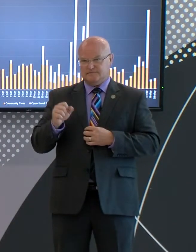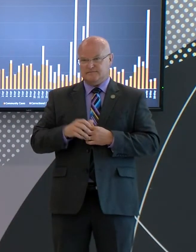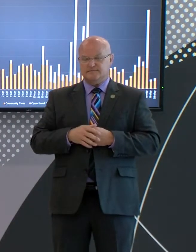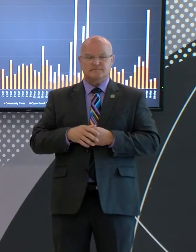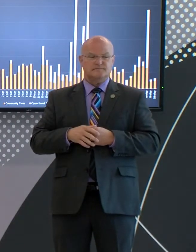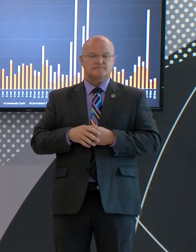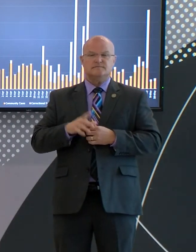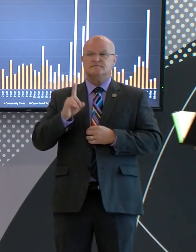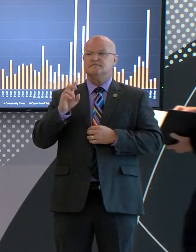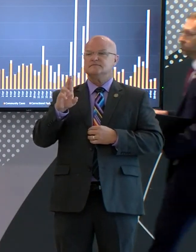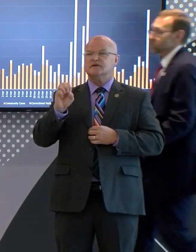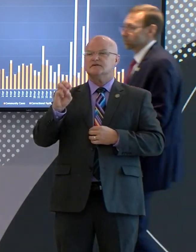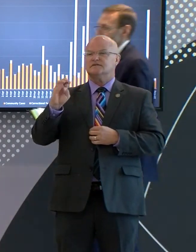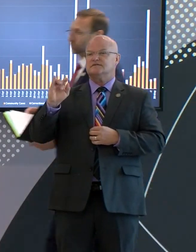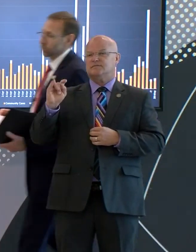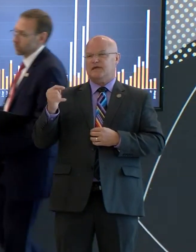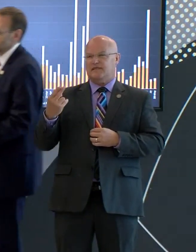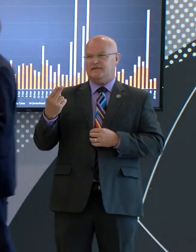Dr. Smith?